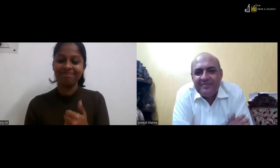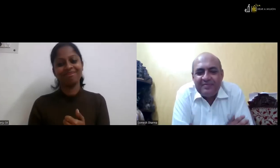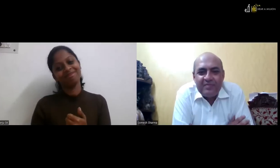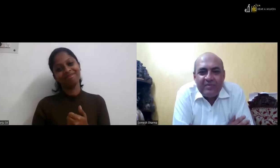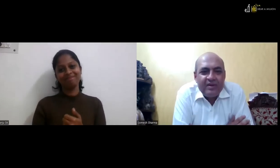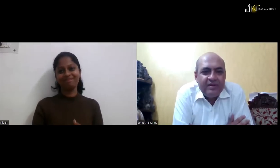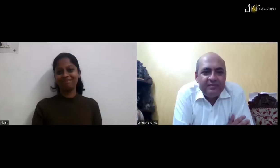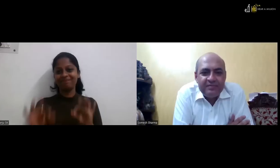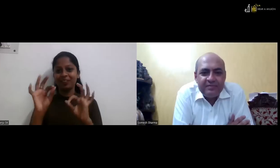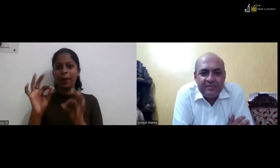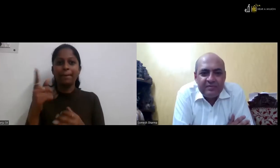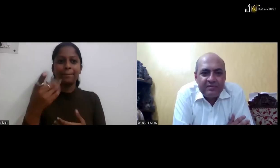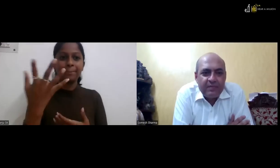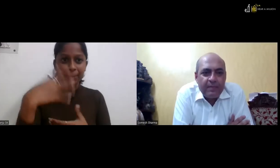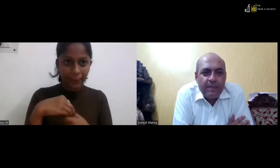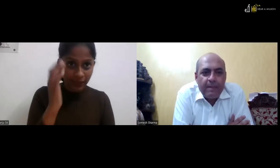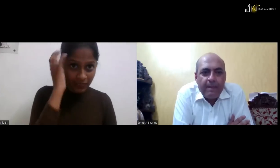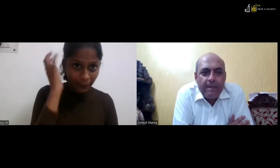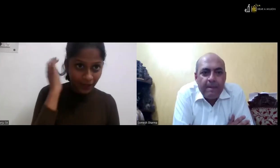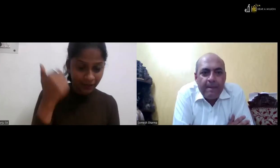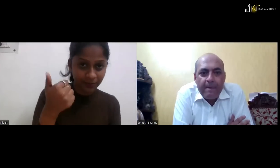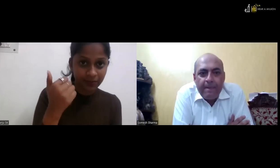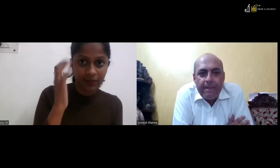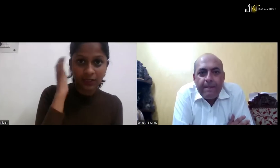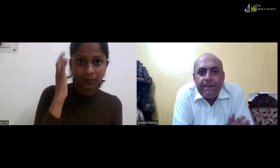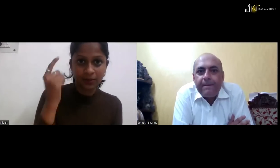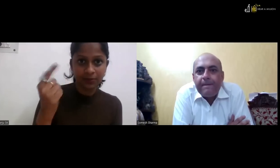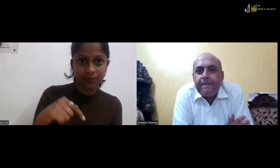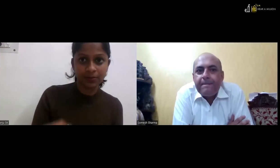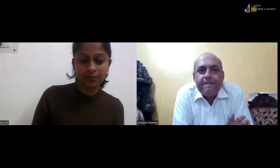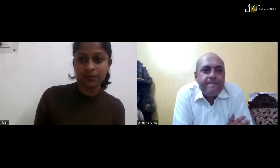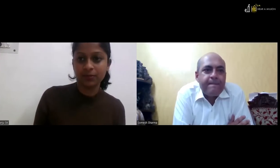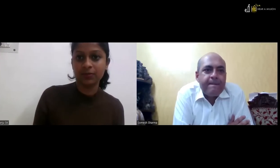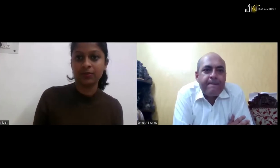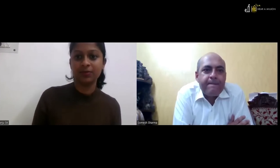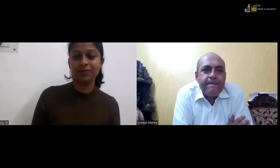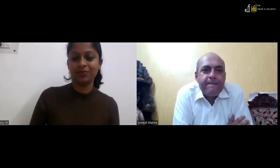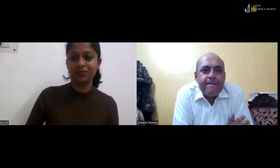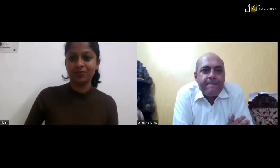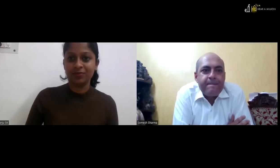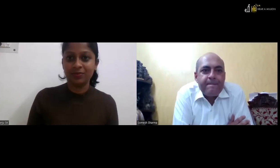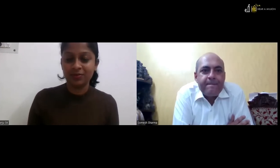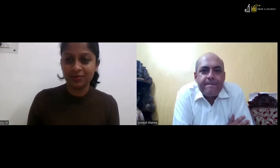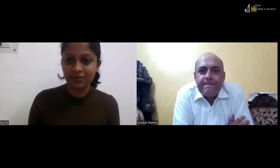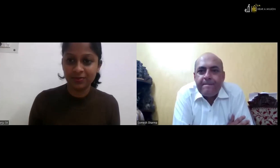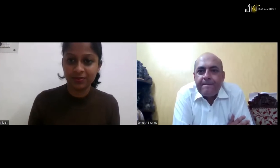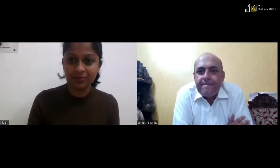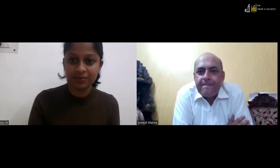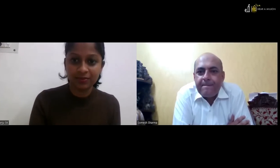this. All right. Thank you so much, sir. So now I would request Deepak if you can